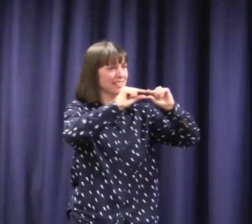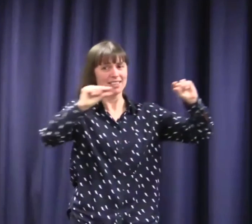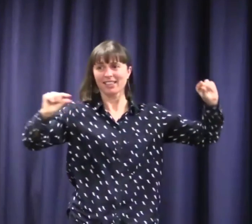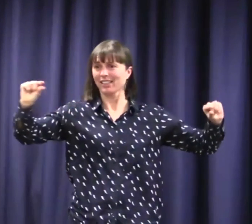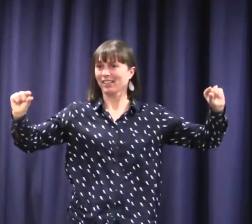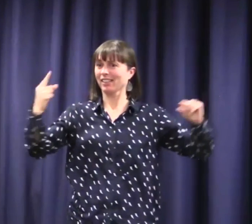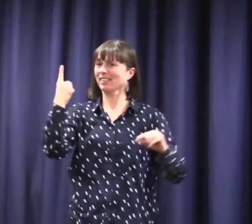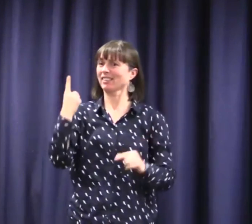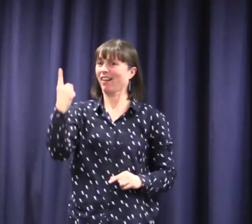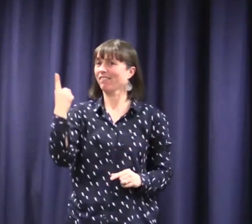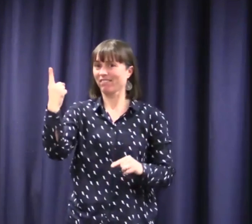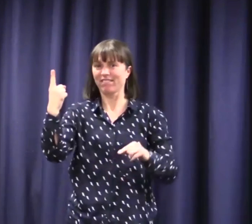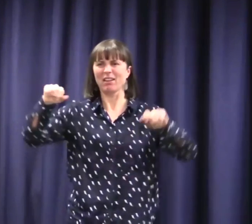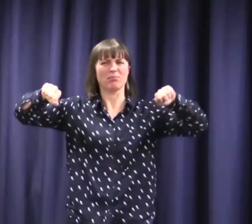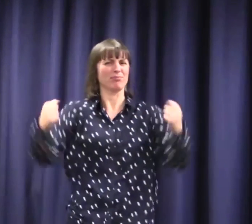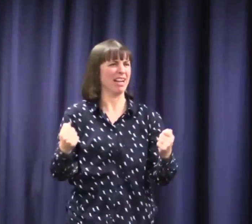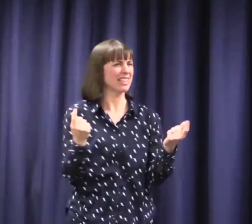again. Sticks,